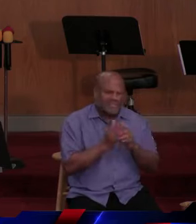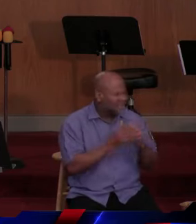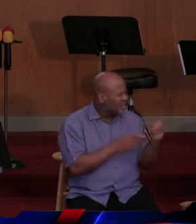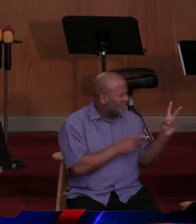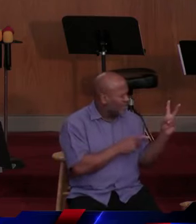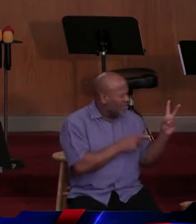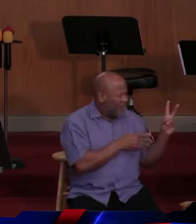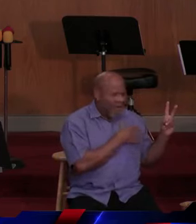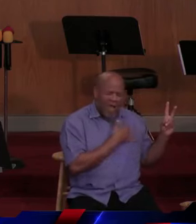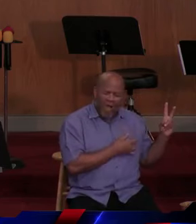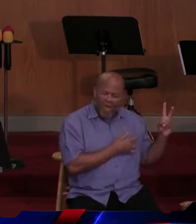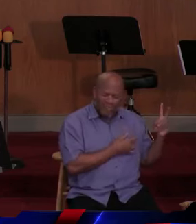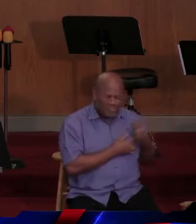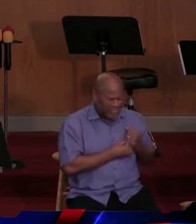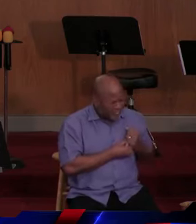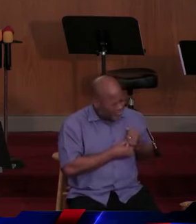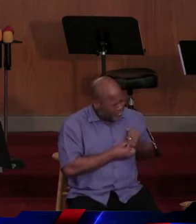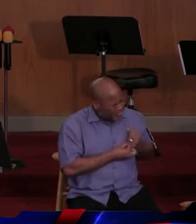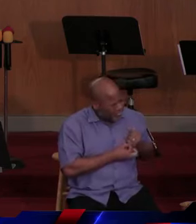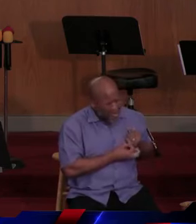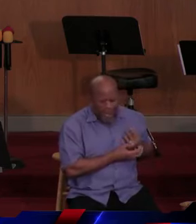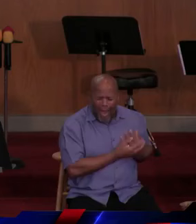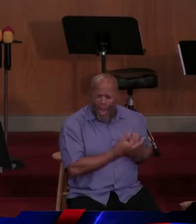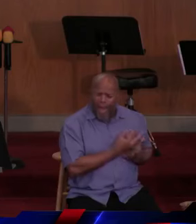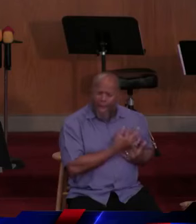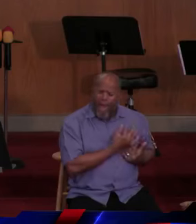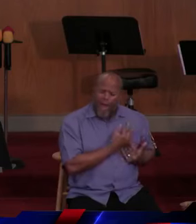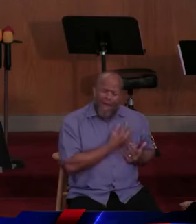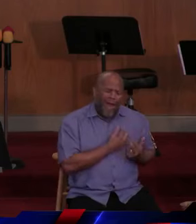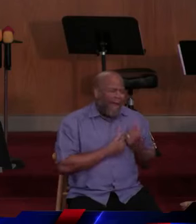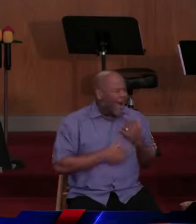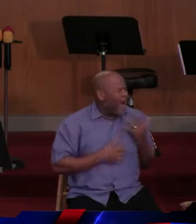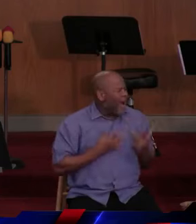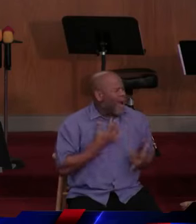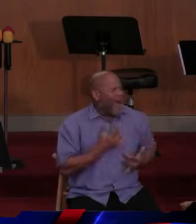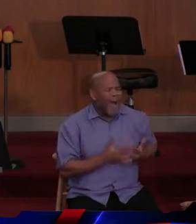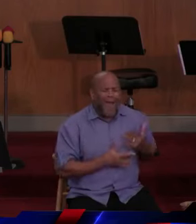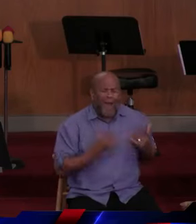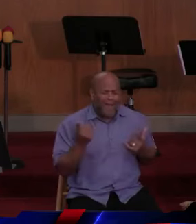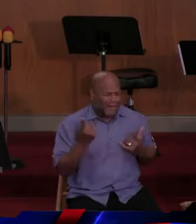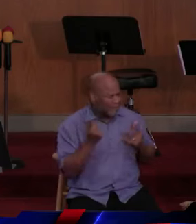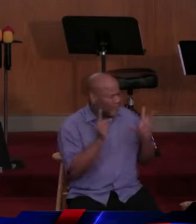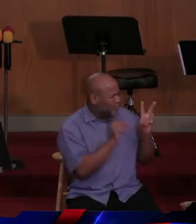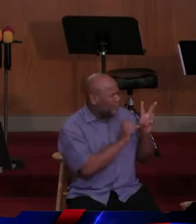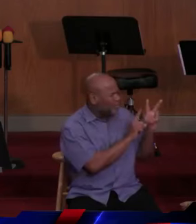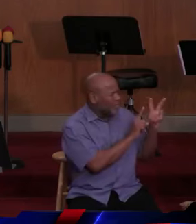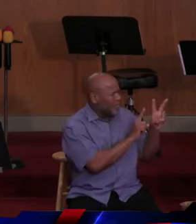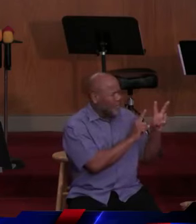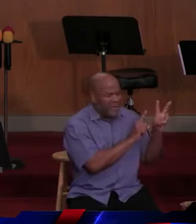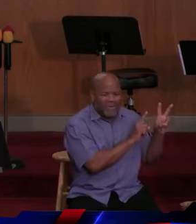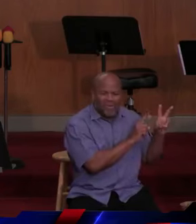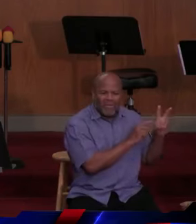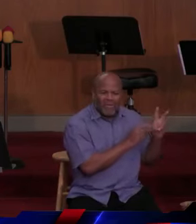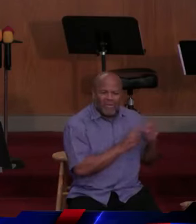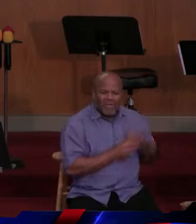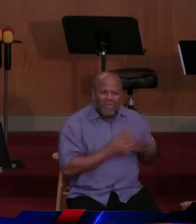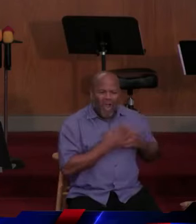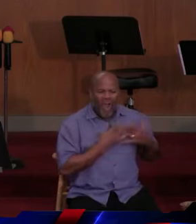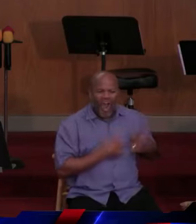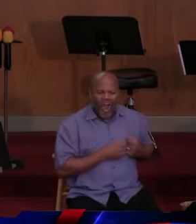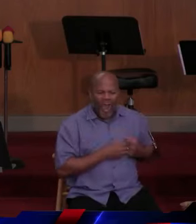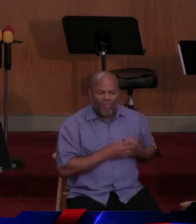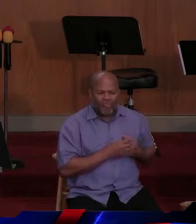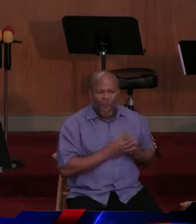did not our hearts burn while he spoke with us along the way? This was a heart-burning issue. Verse